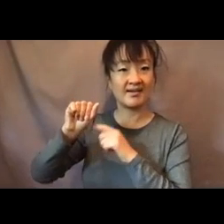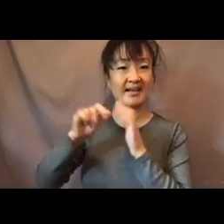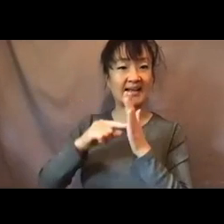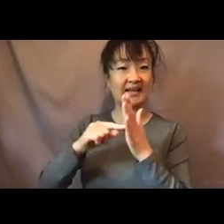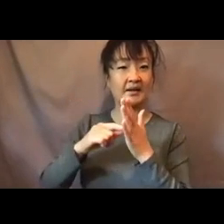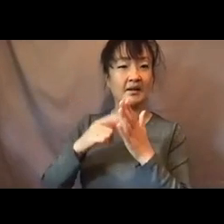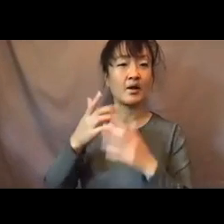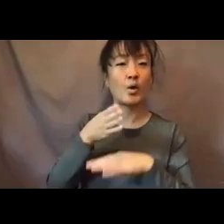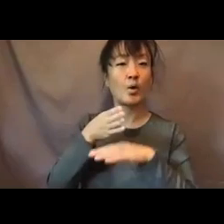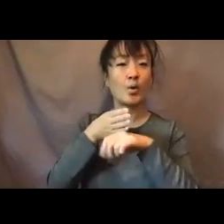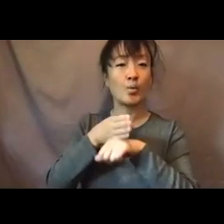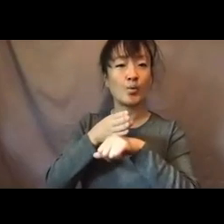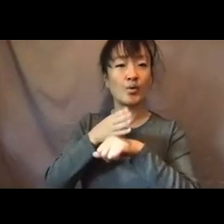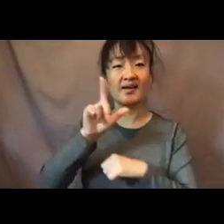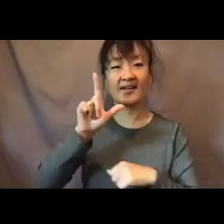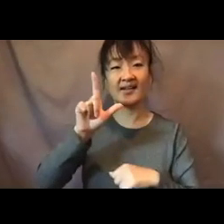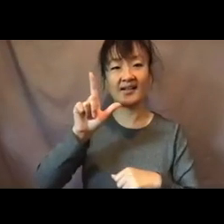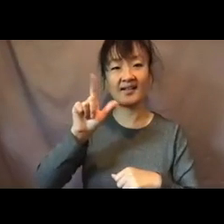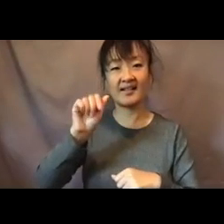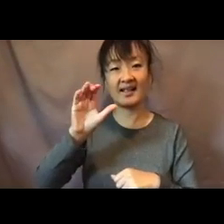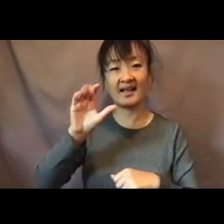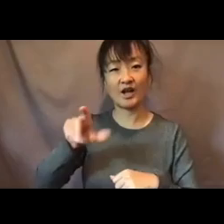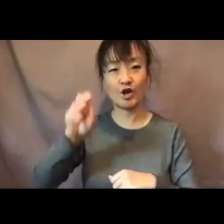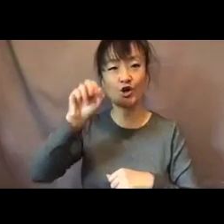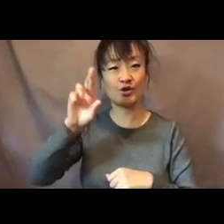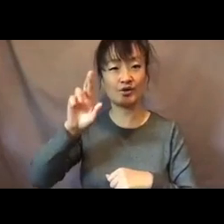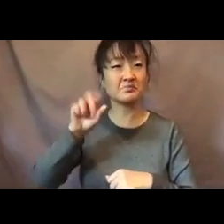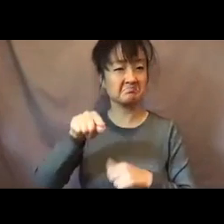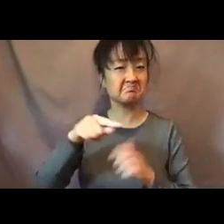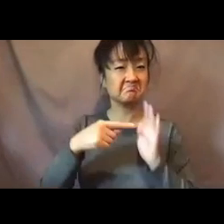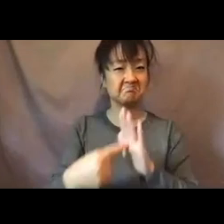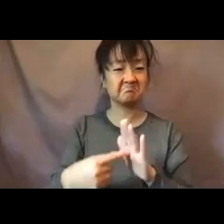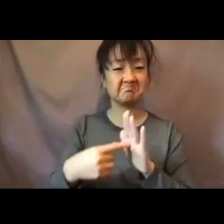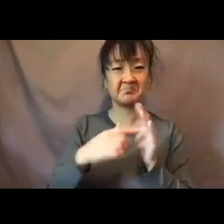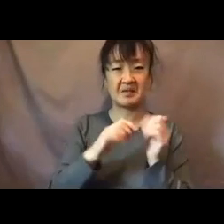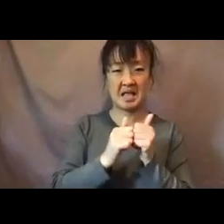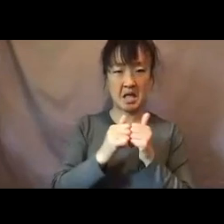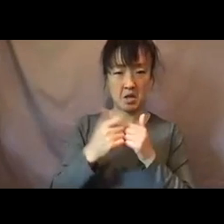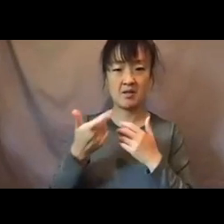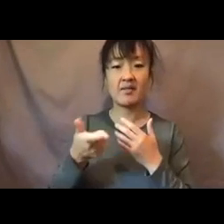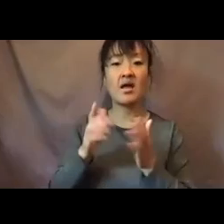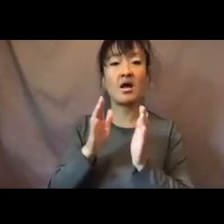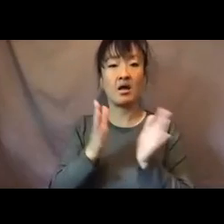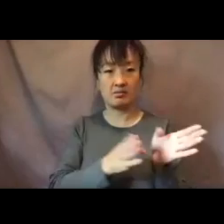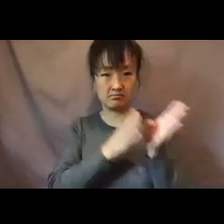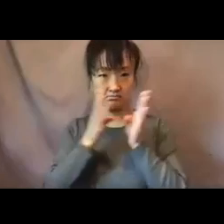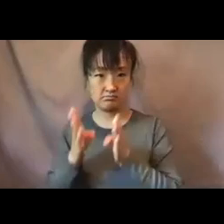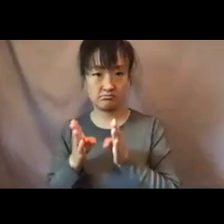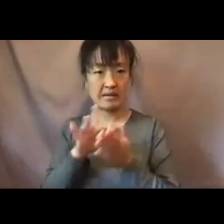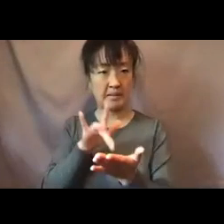the system of the channels and how they operated. These were textbooks or books that we had.